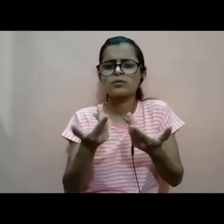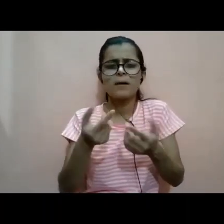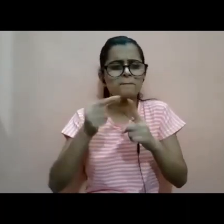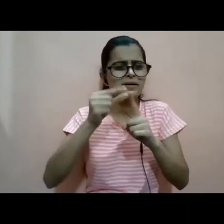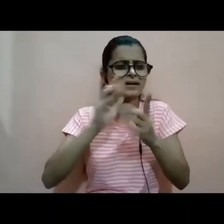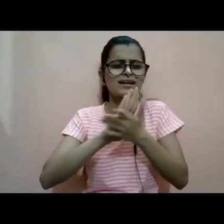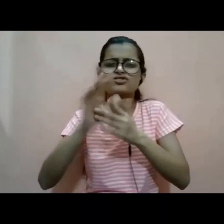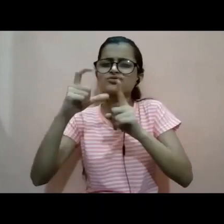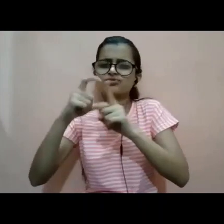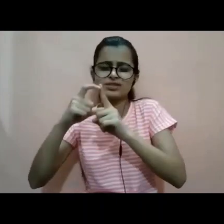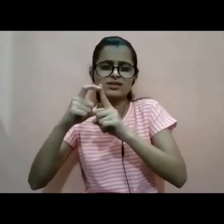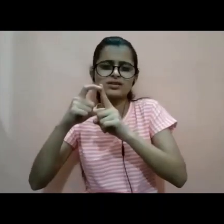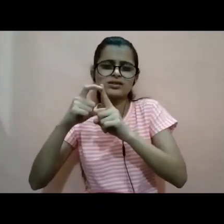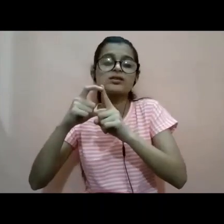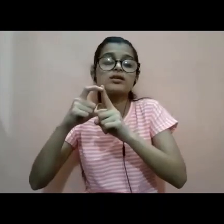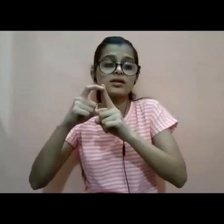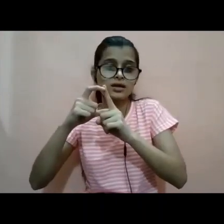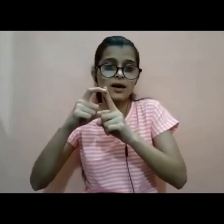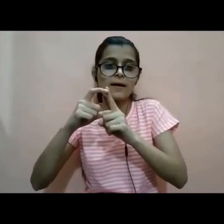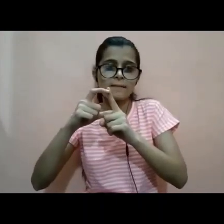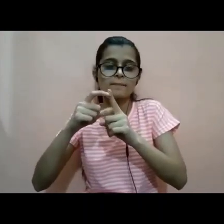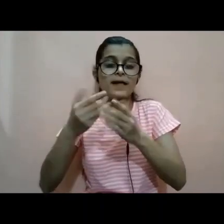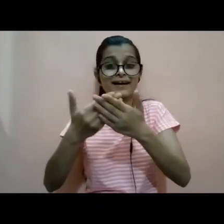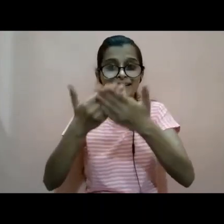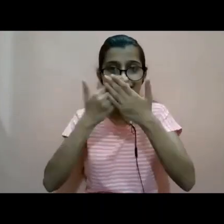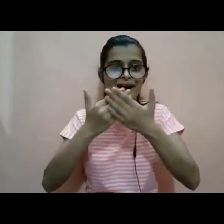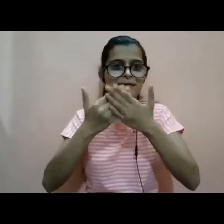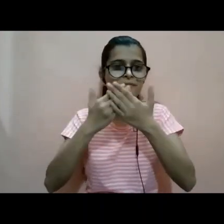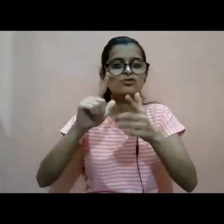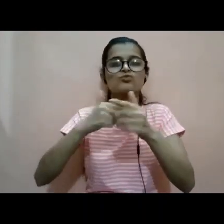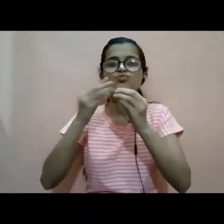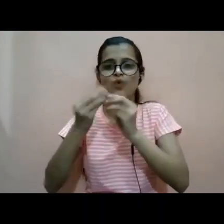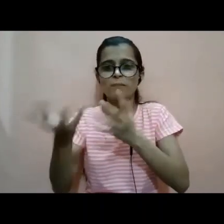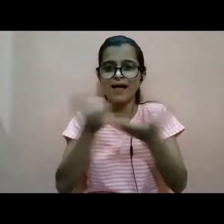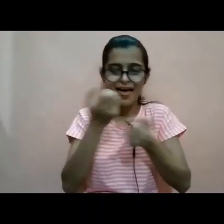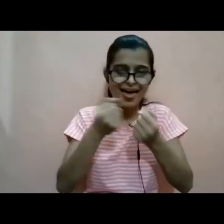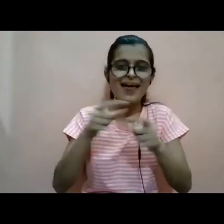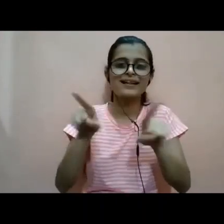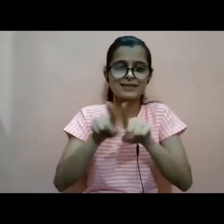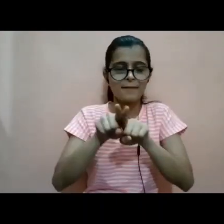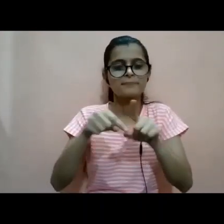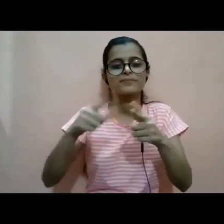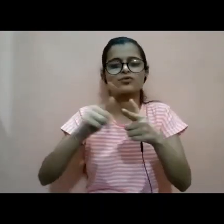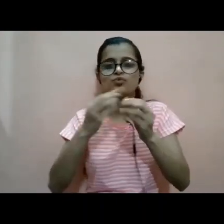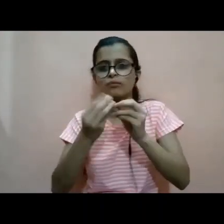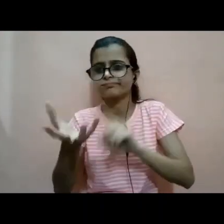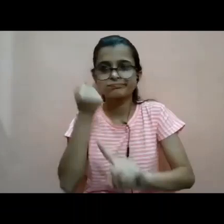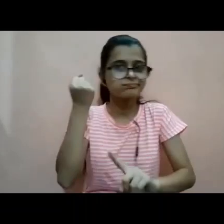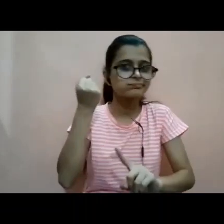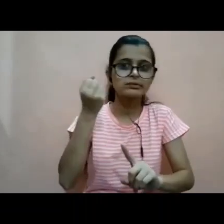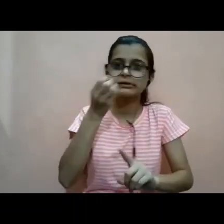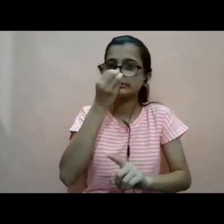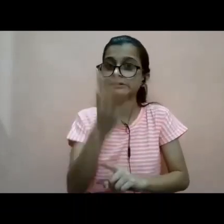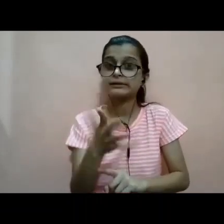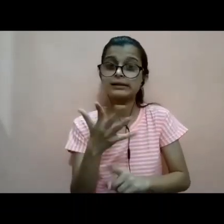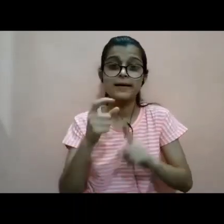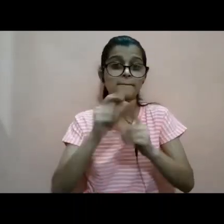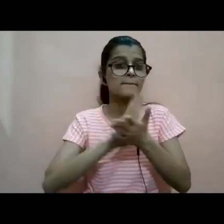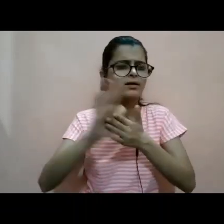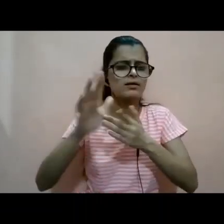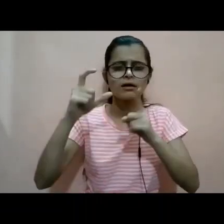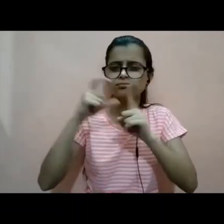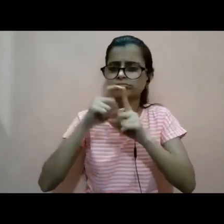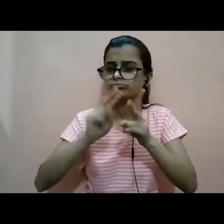scholars. I am talking about academic market right now. and how in India, like